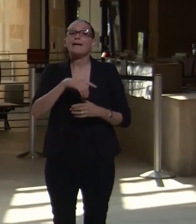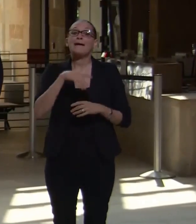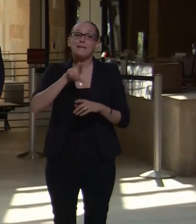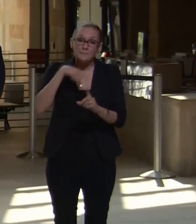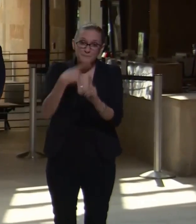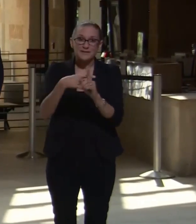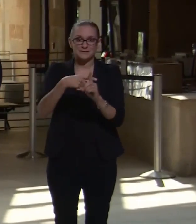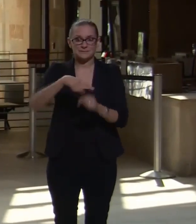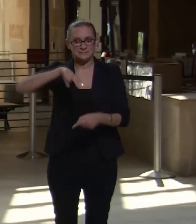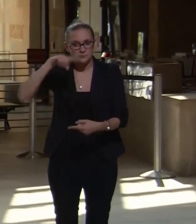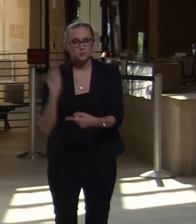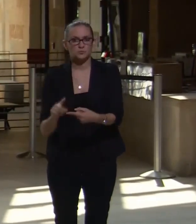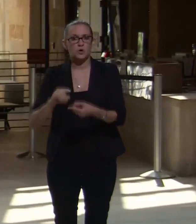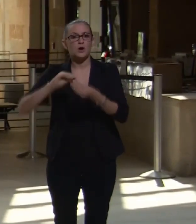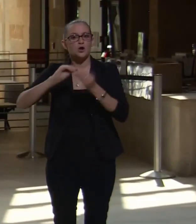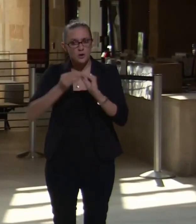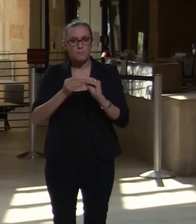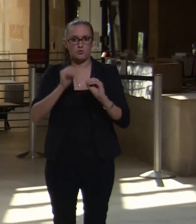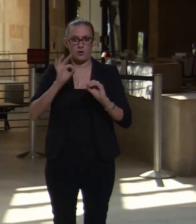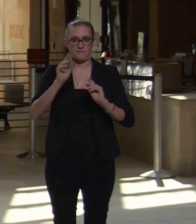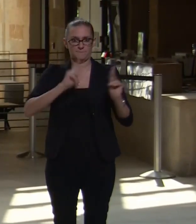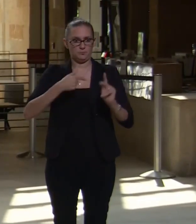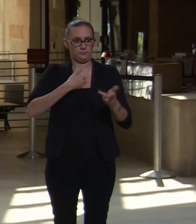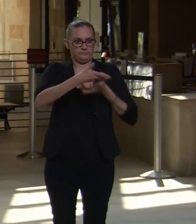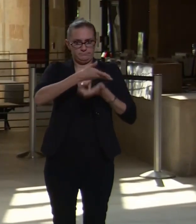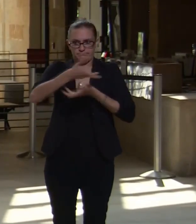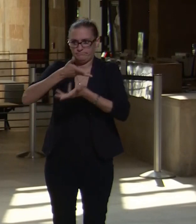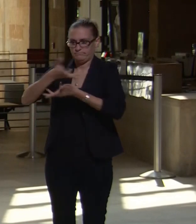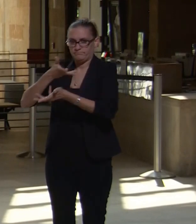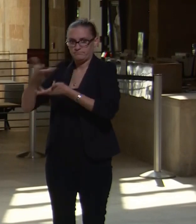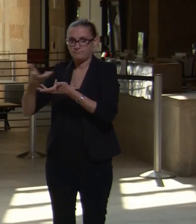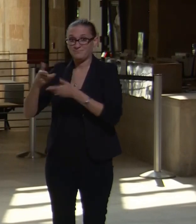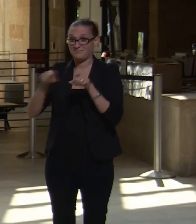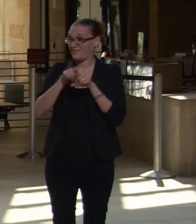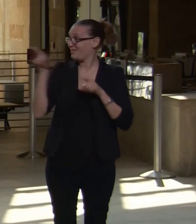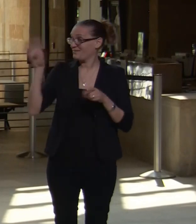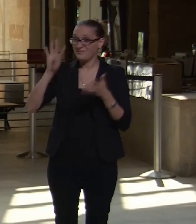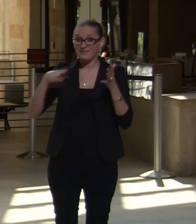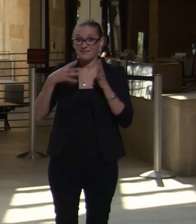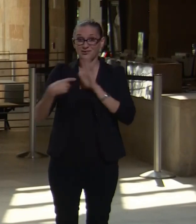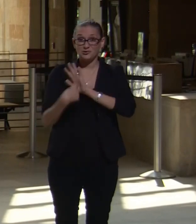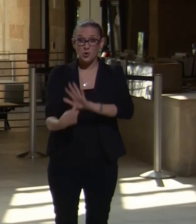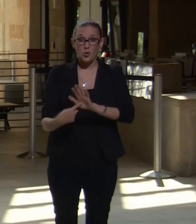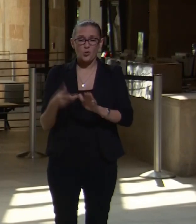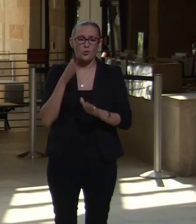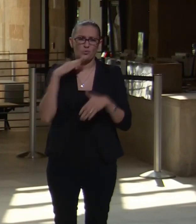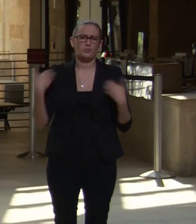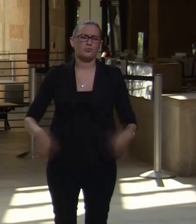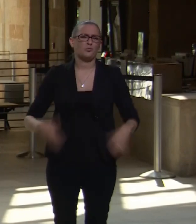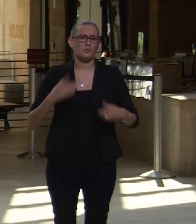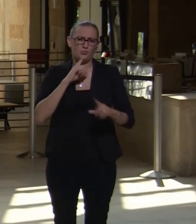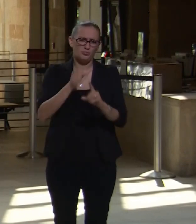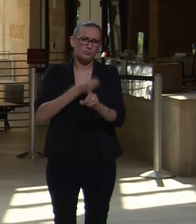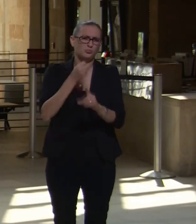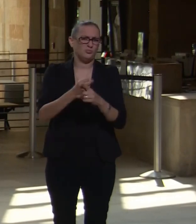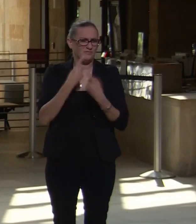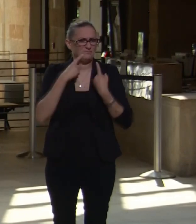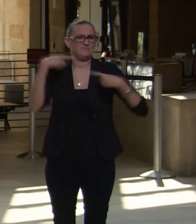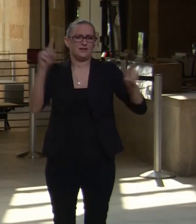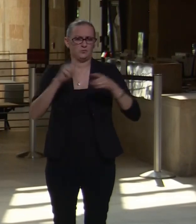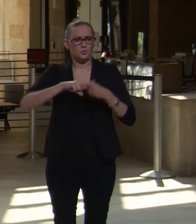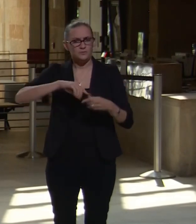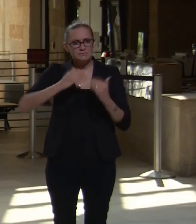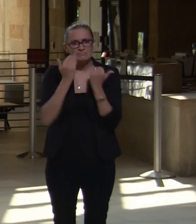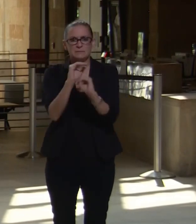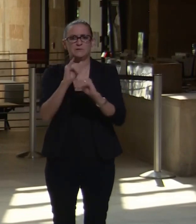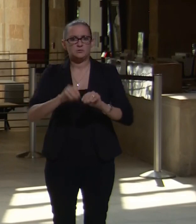that decrease in number of those person-to-person interactions, as the chart shows, are going to be very, very effective at limiting